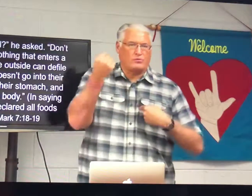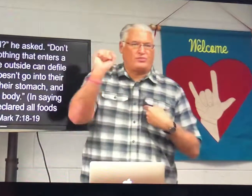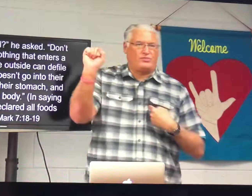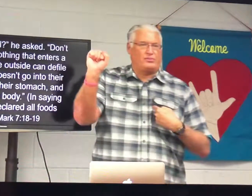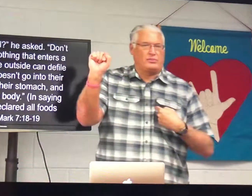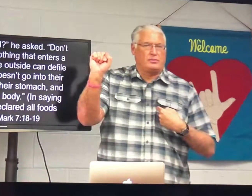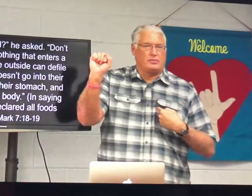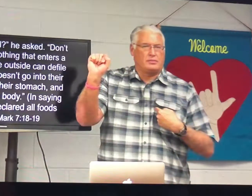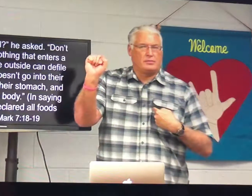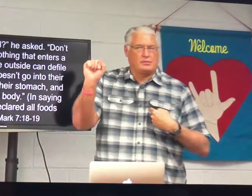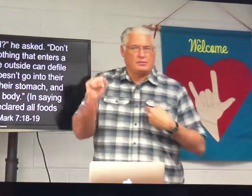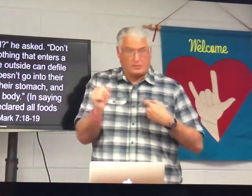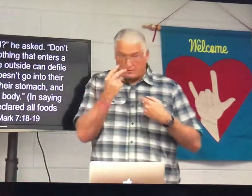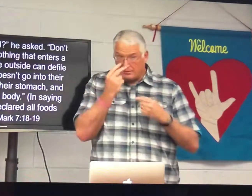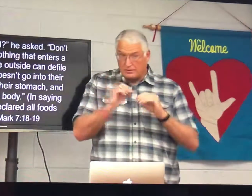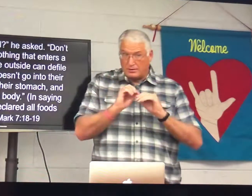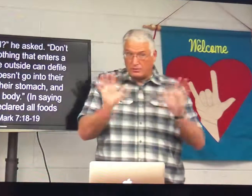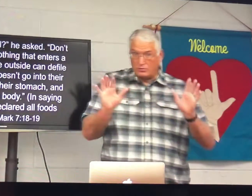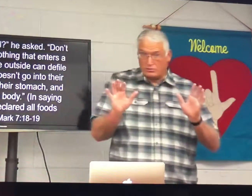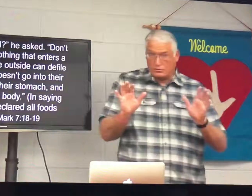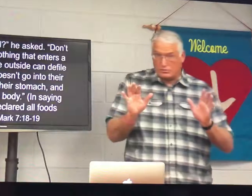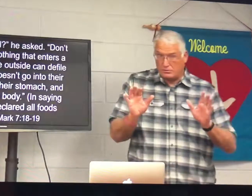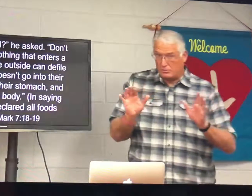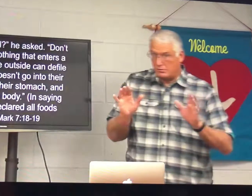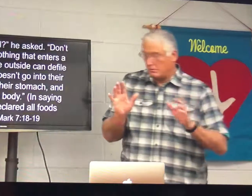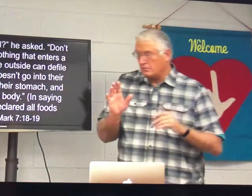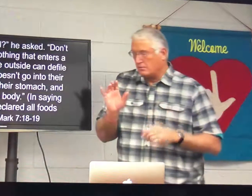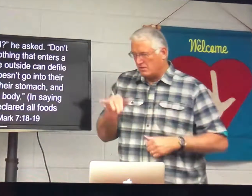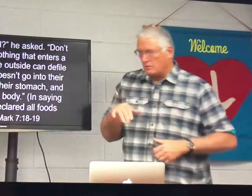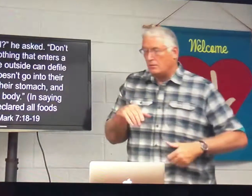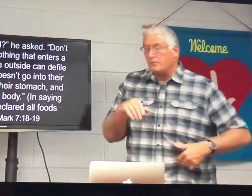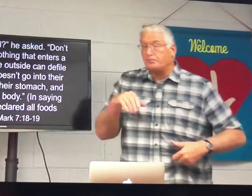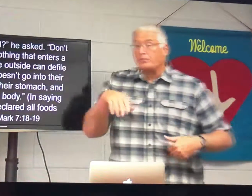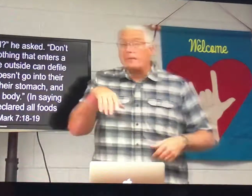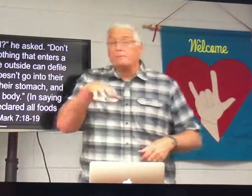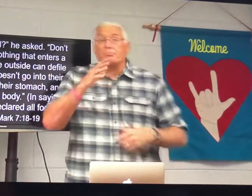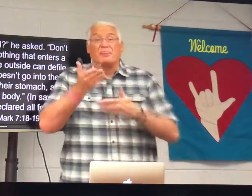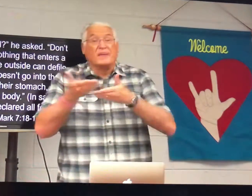The strikeouts in the first inning and a 1-2-3 first.